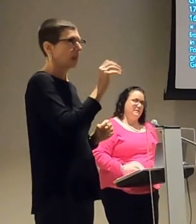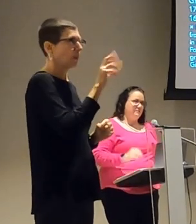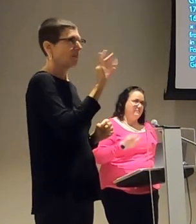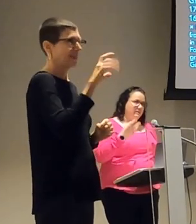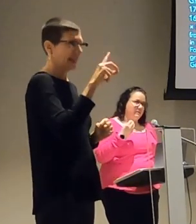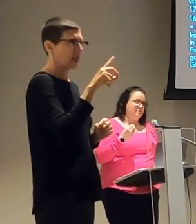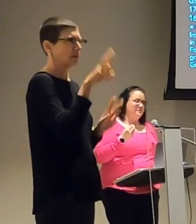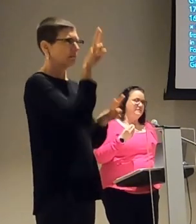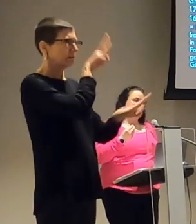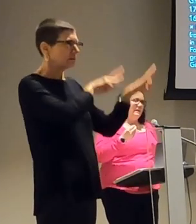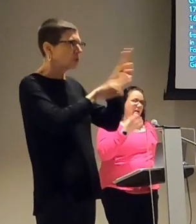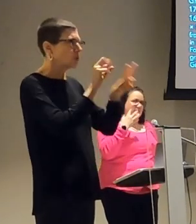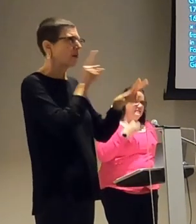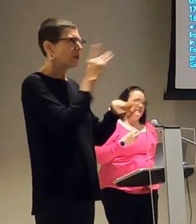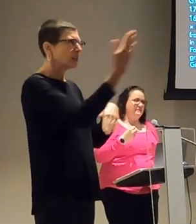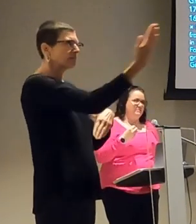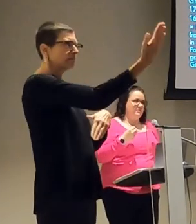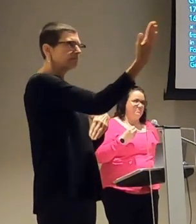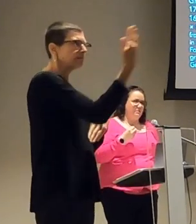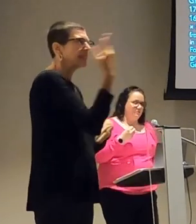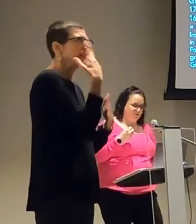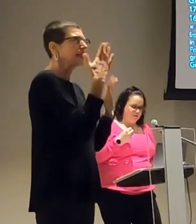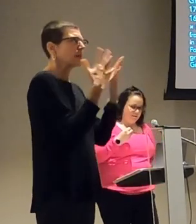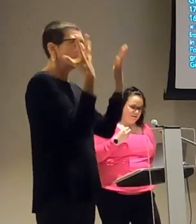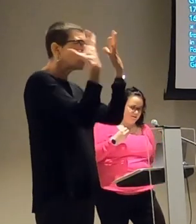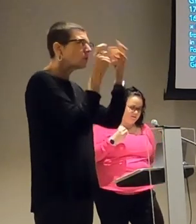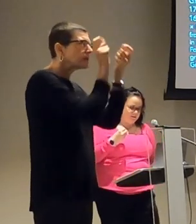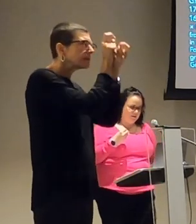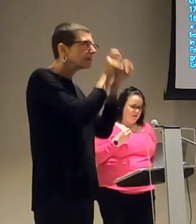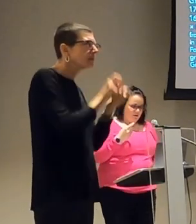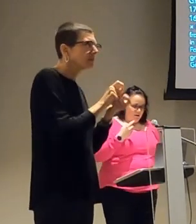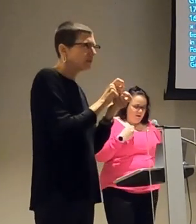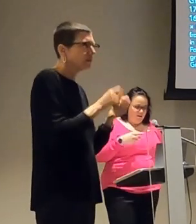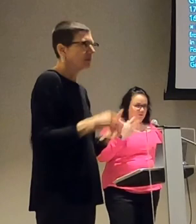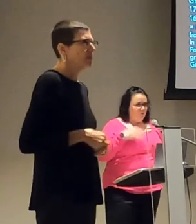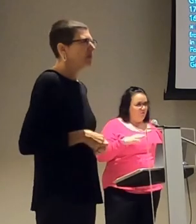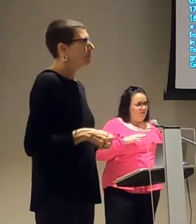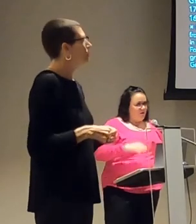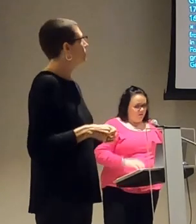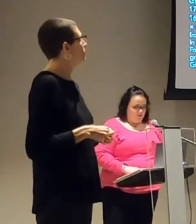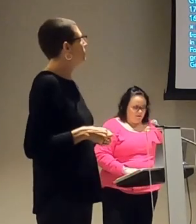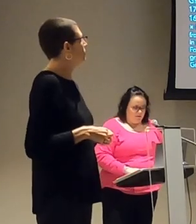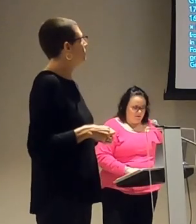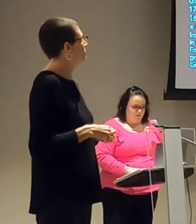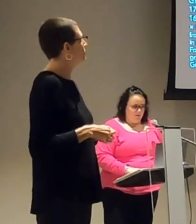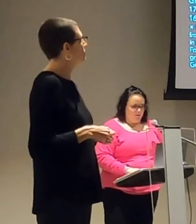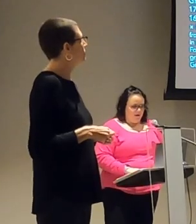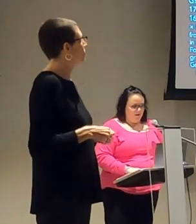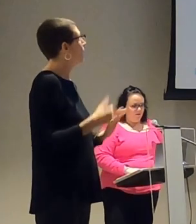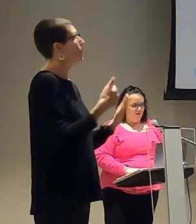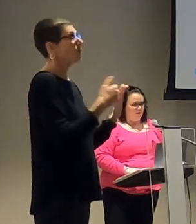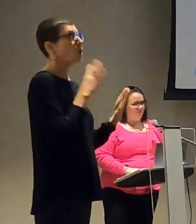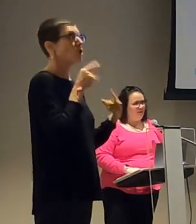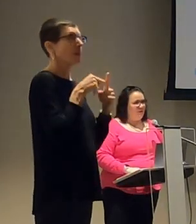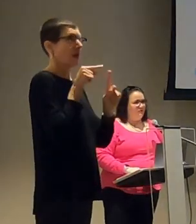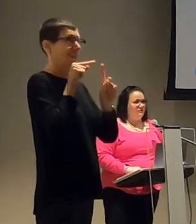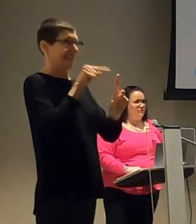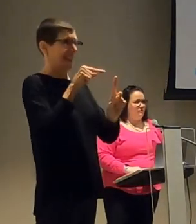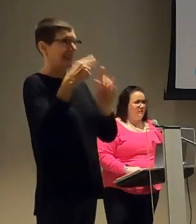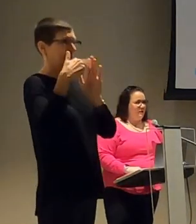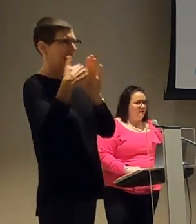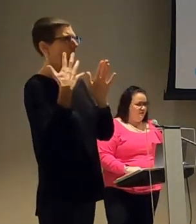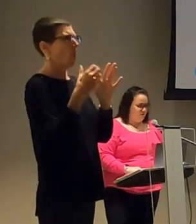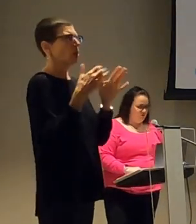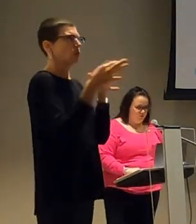out so you can get really close and see some of those beautiful details. Before we talk a little bit about our painting, though, I want to give